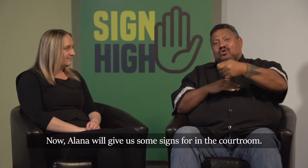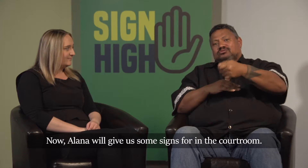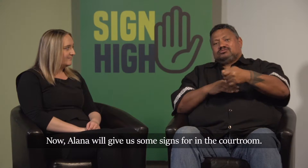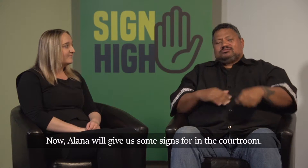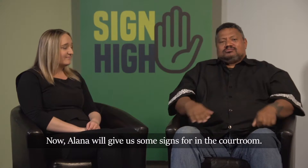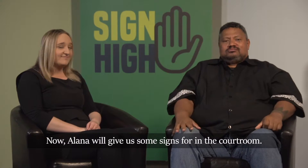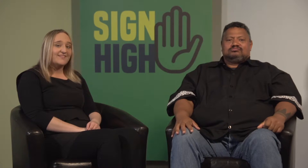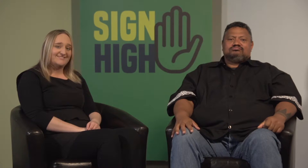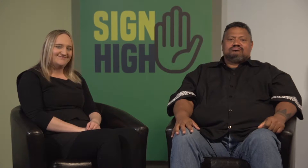courtroom.